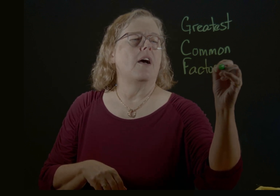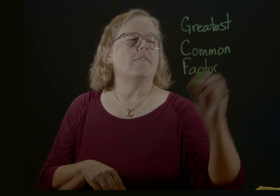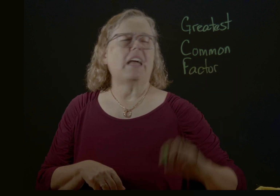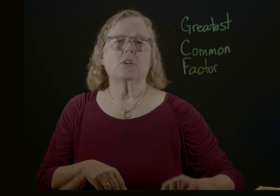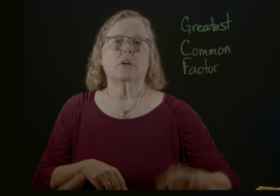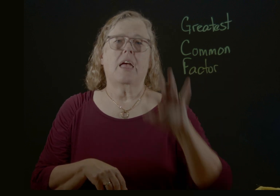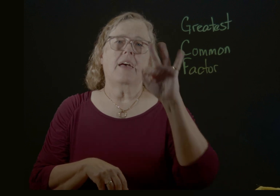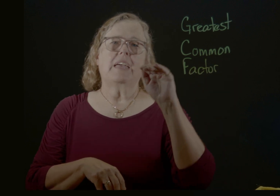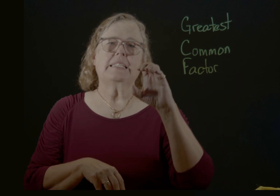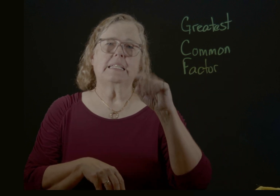Factor.